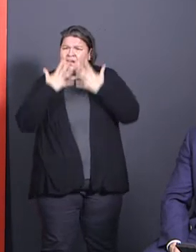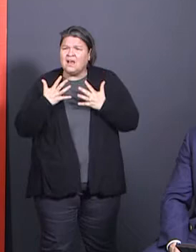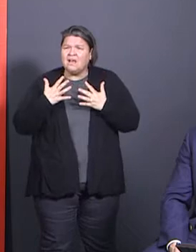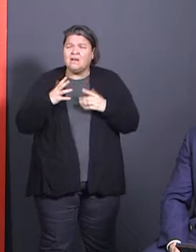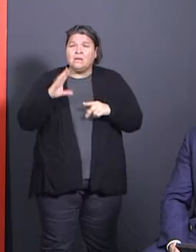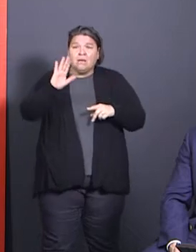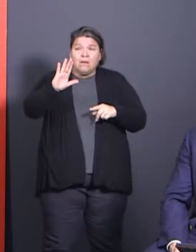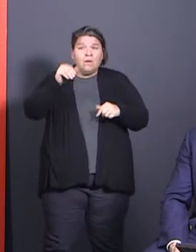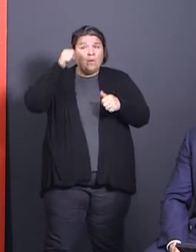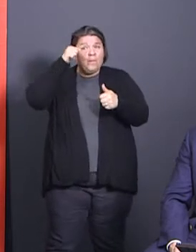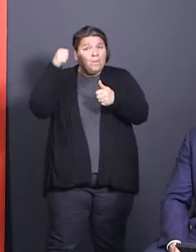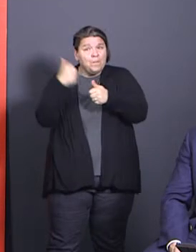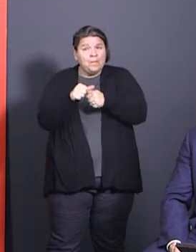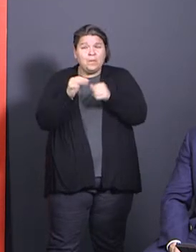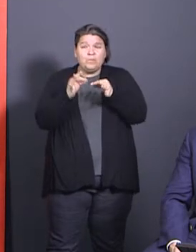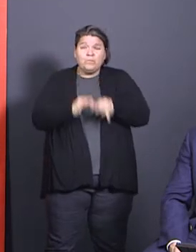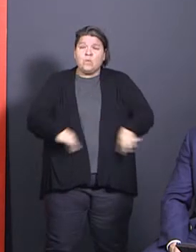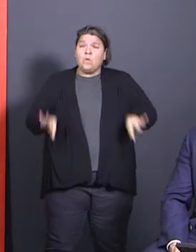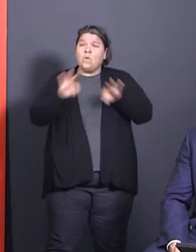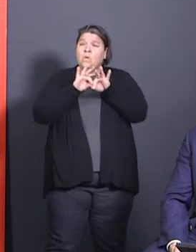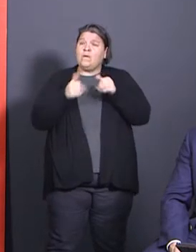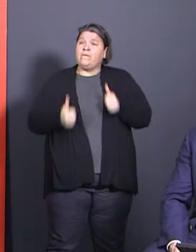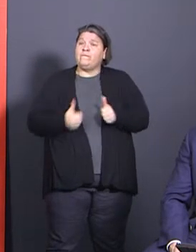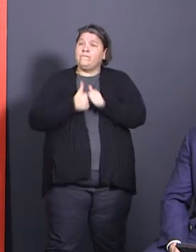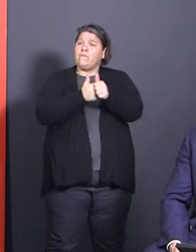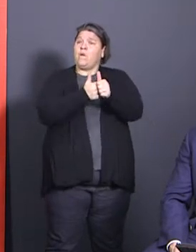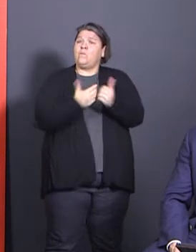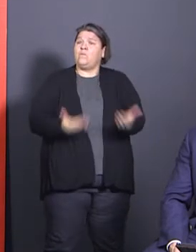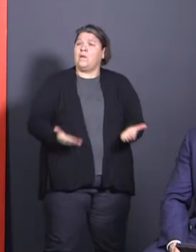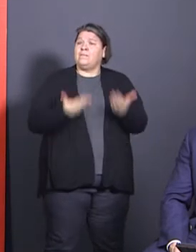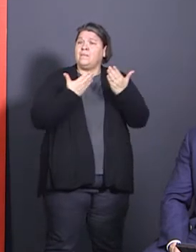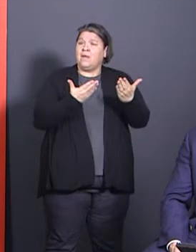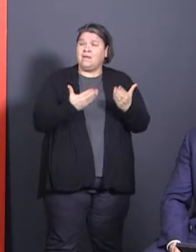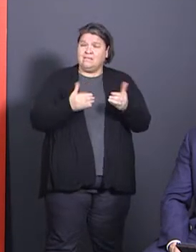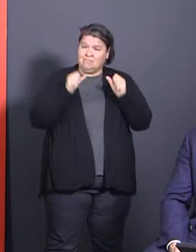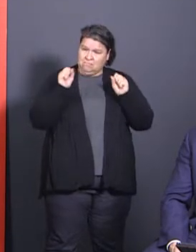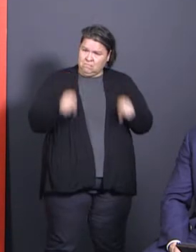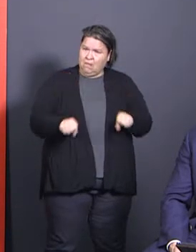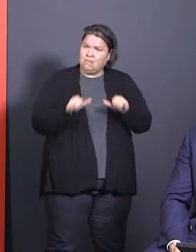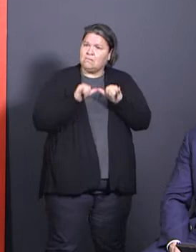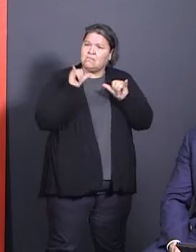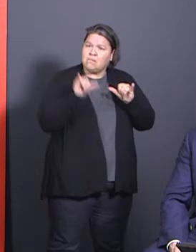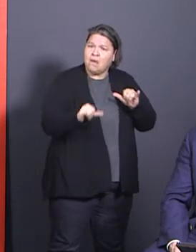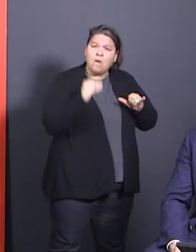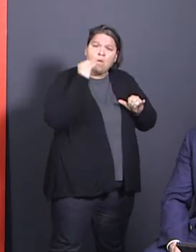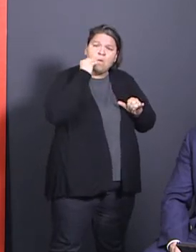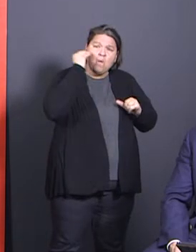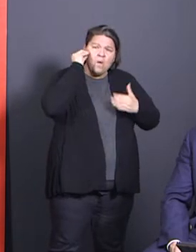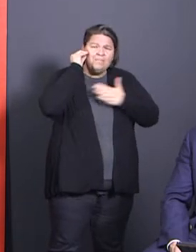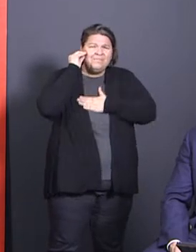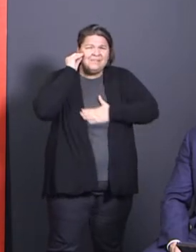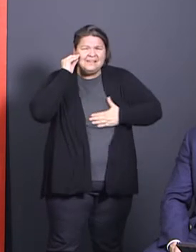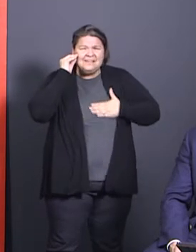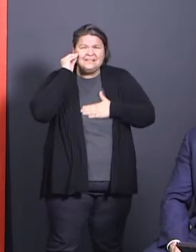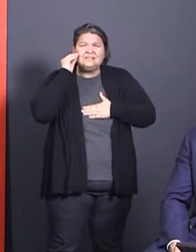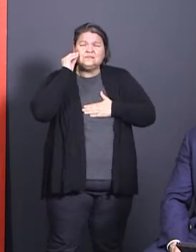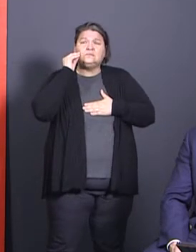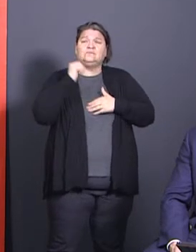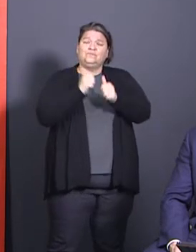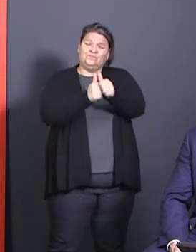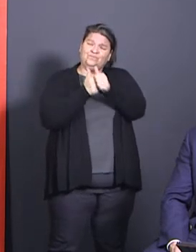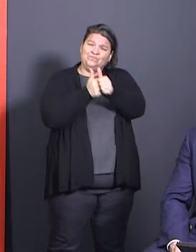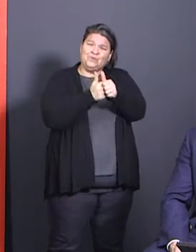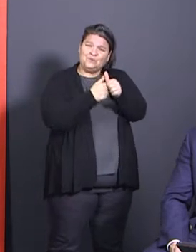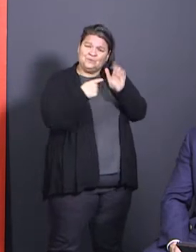forward, not just by us to stay home, but by CDC to wash your hands, cover your sneezes, keep yourself at a